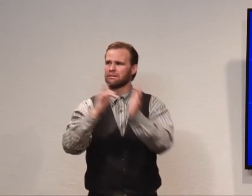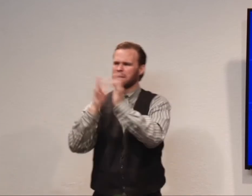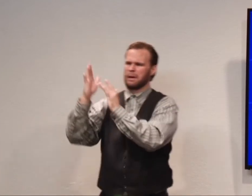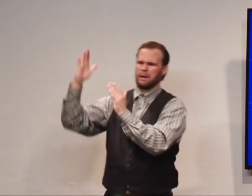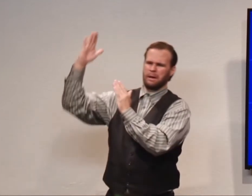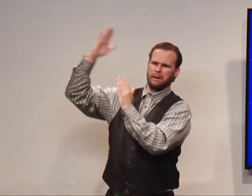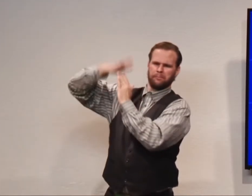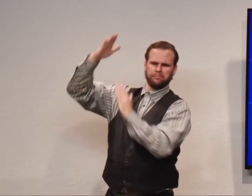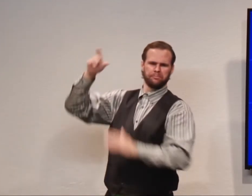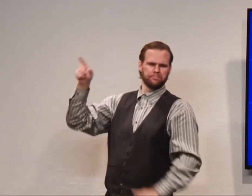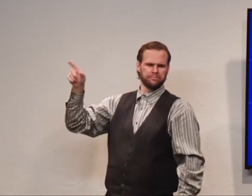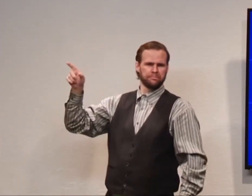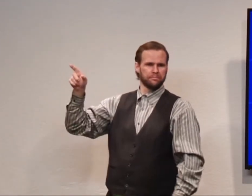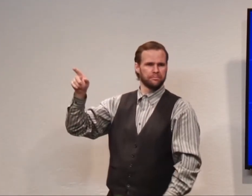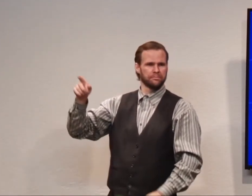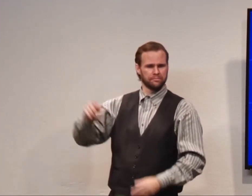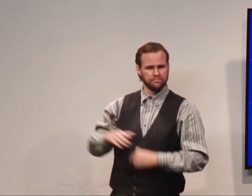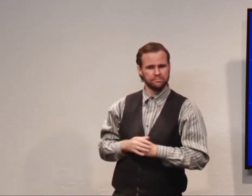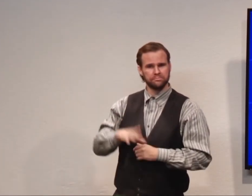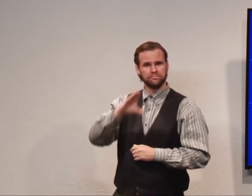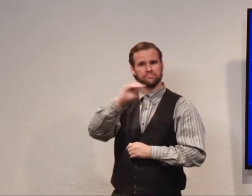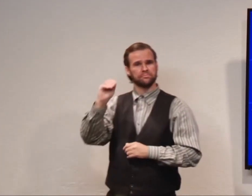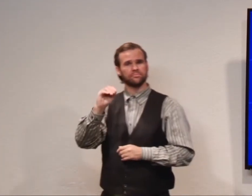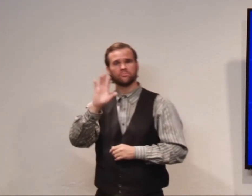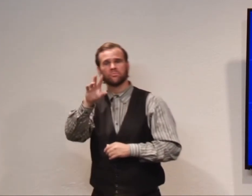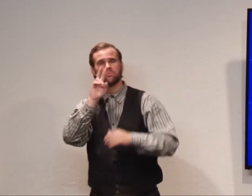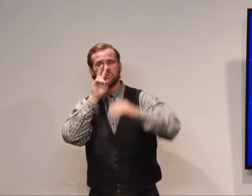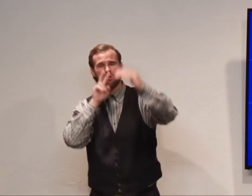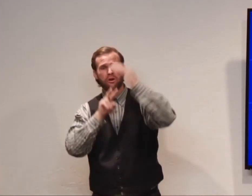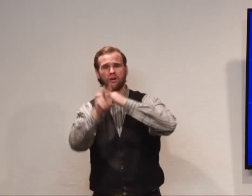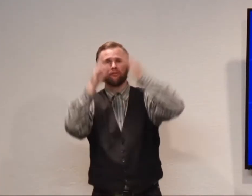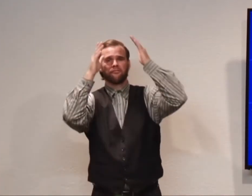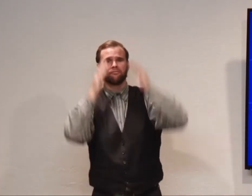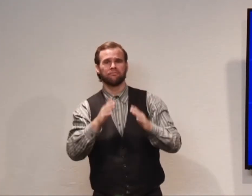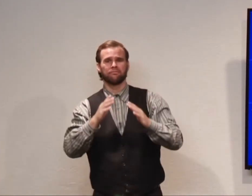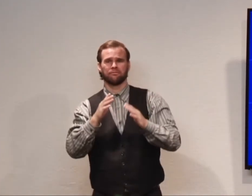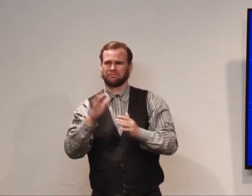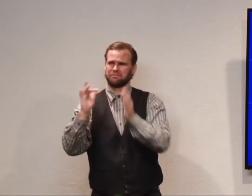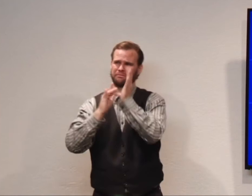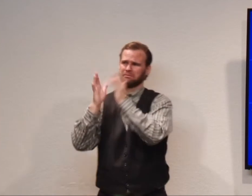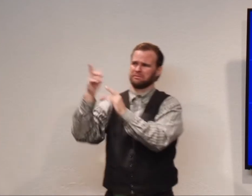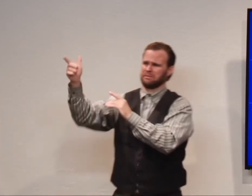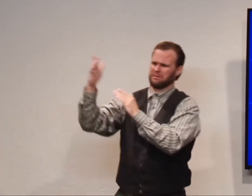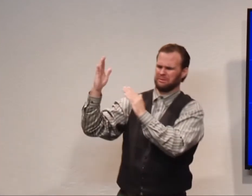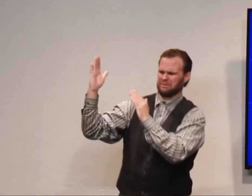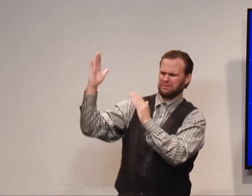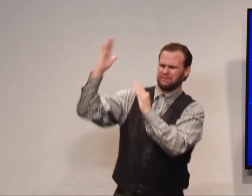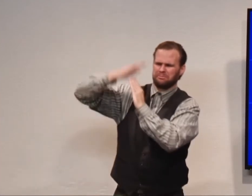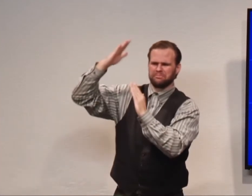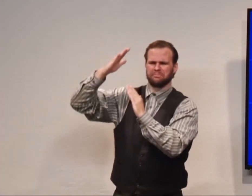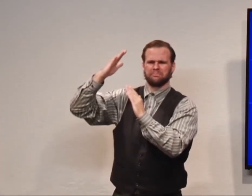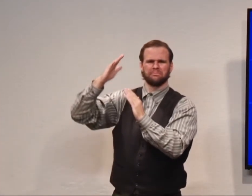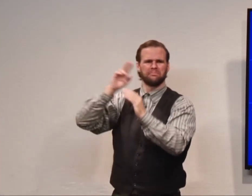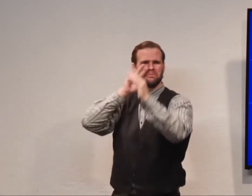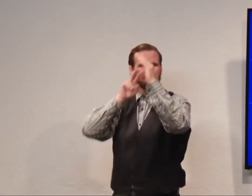Aaron and his priesthood, they're insignificant compared to Christ. We see that Jesus Christ is also the prophet.